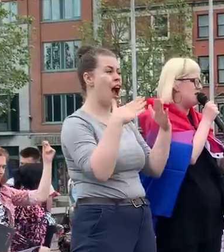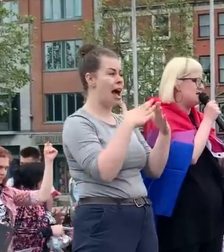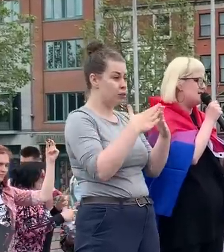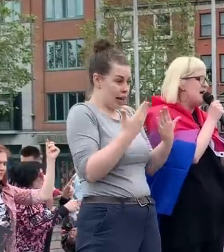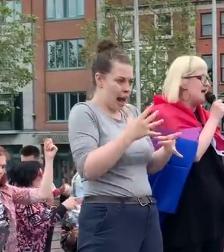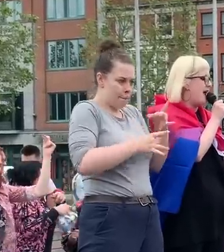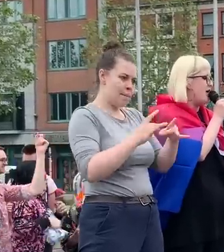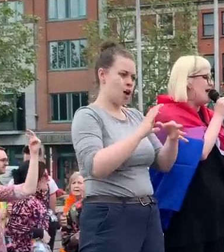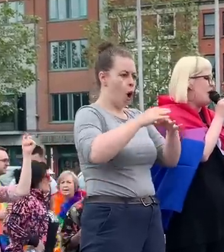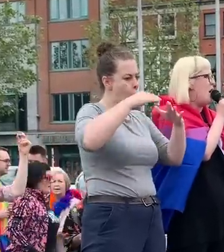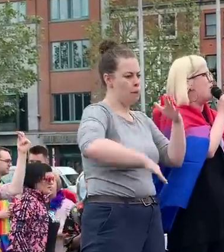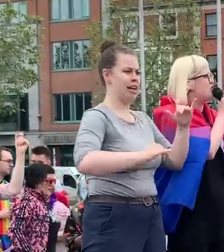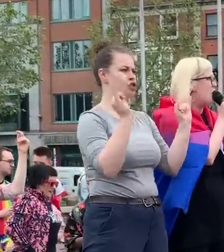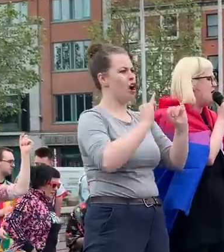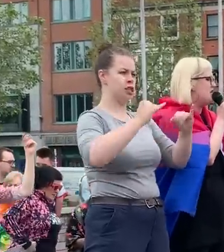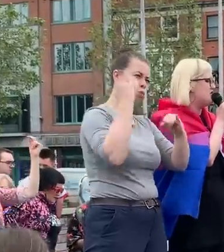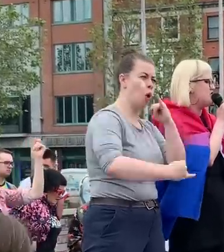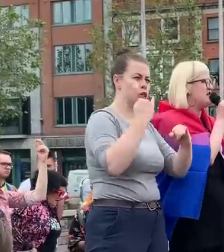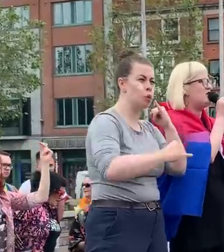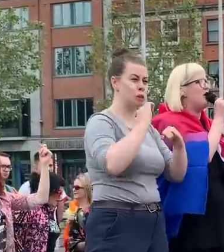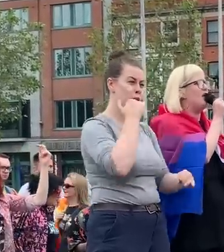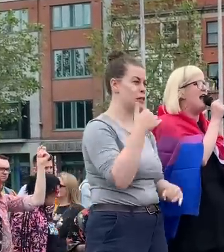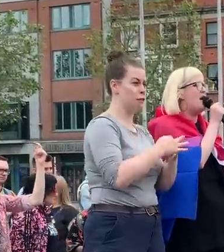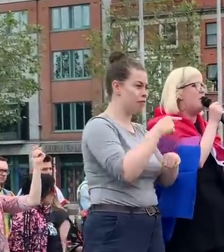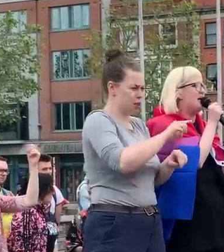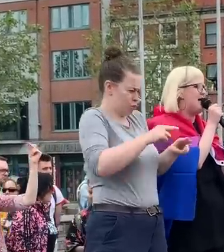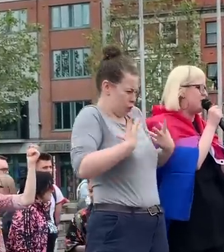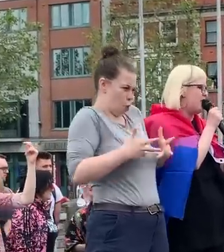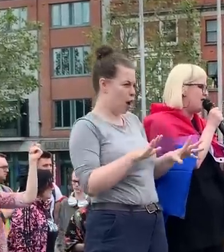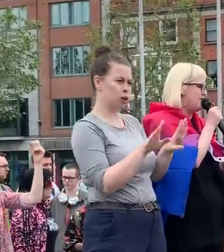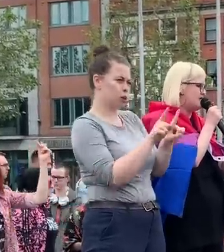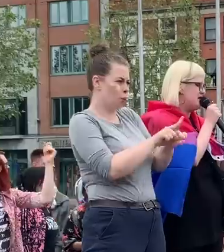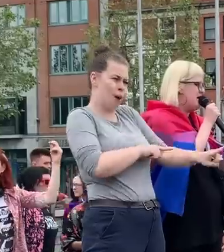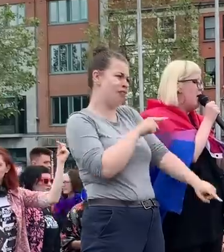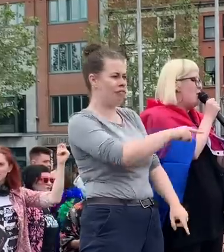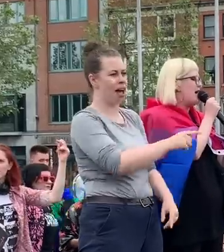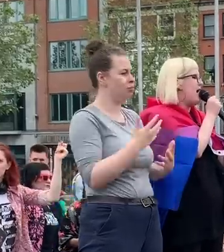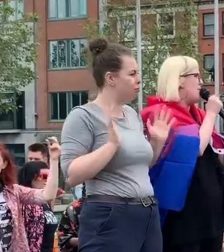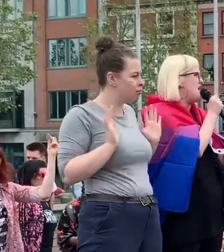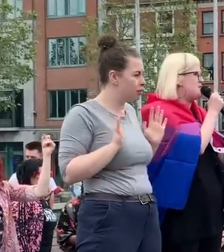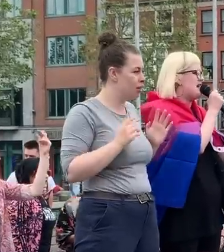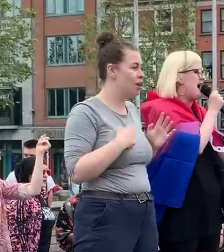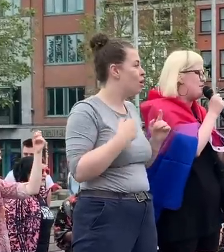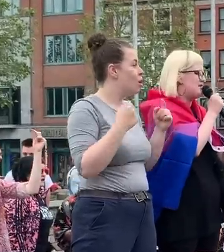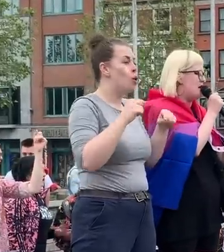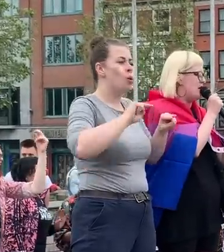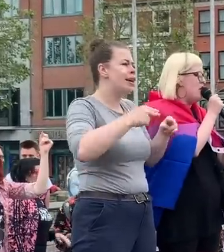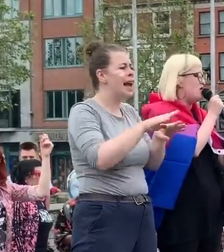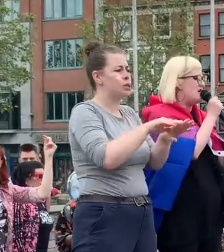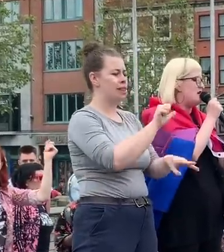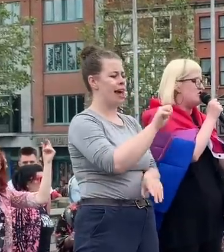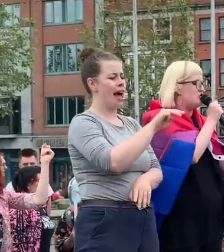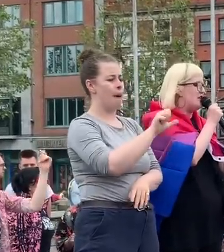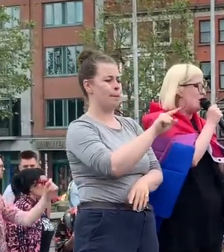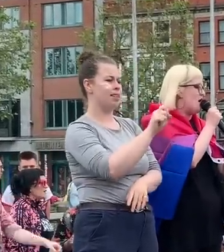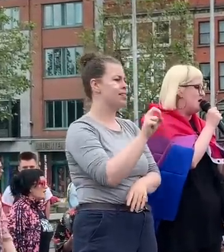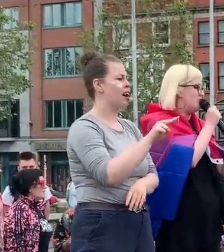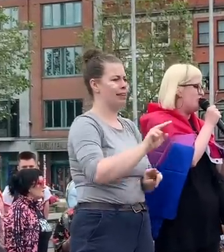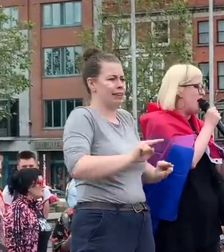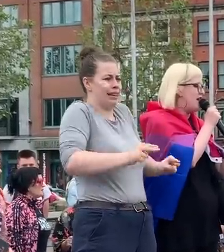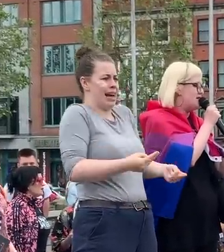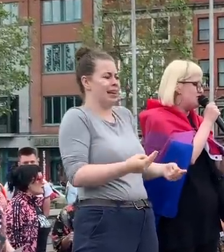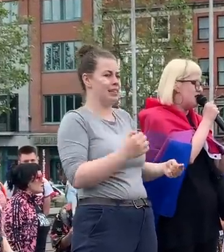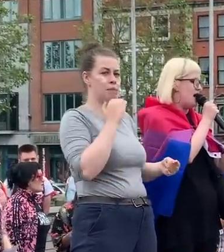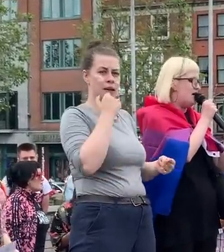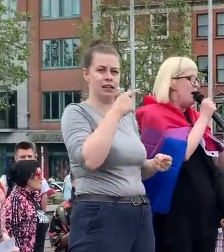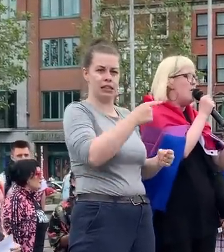homelessness crisis, caring little when we're thrown into the streets so another landlord can make a profit. We can't march beside Amazon, who continue to treat their workers